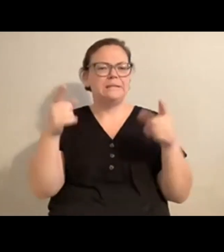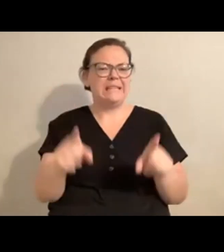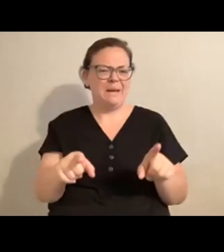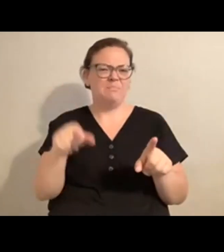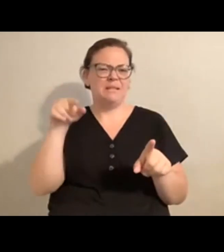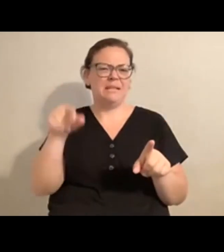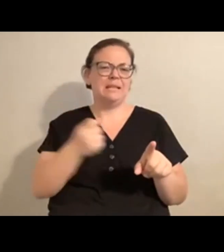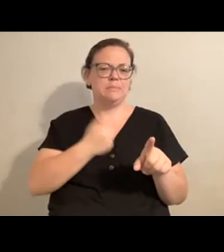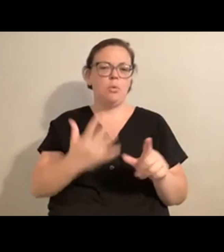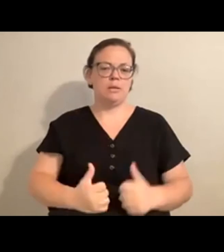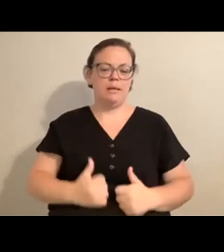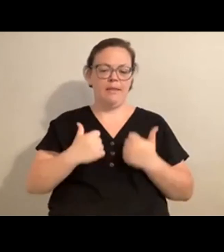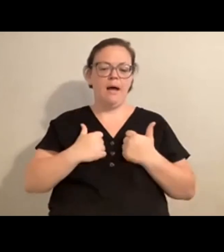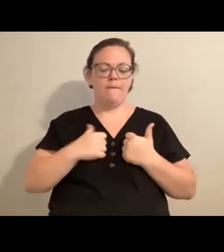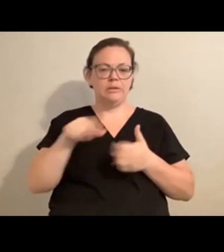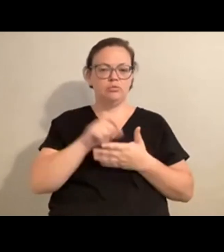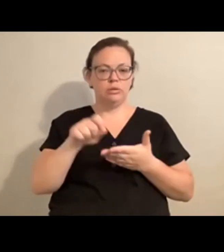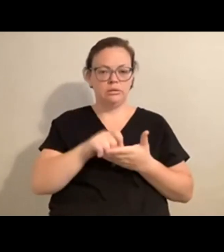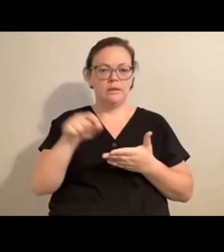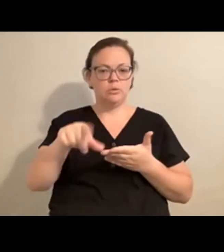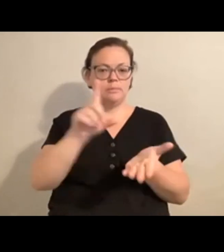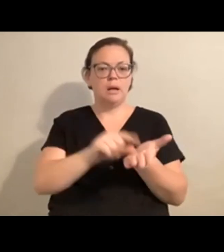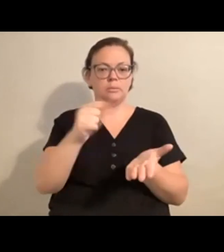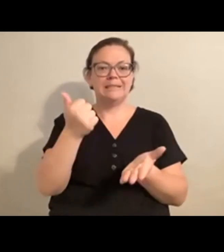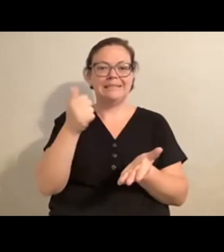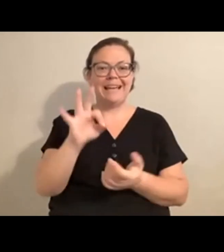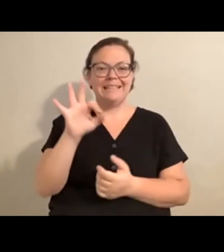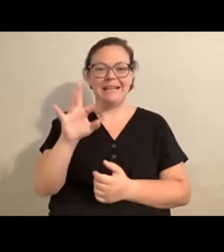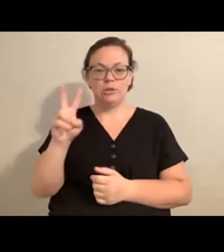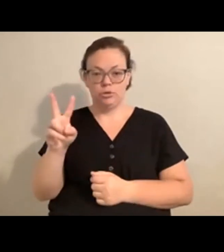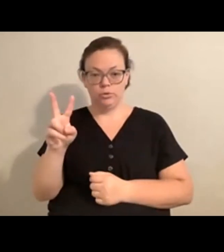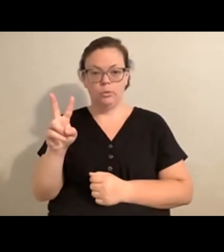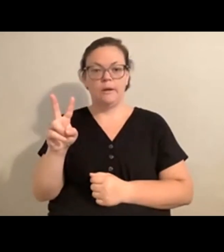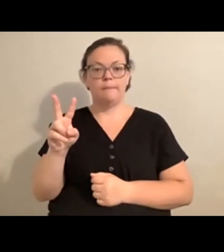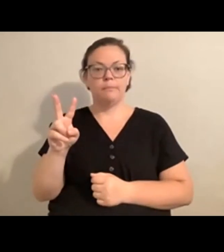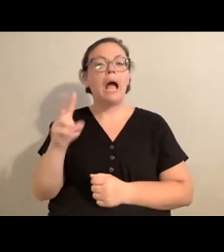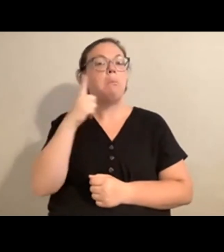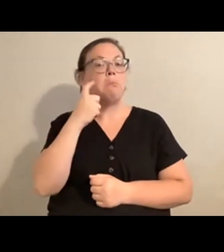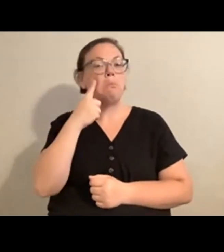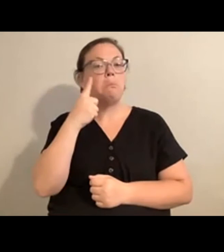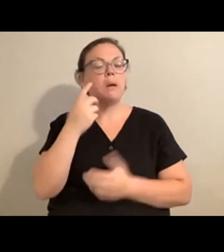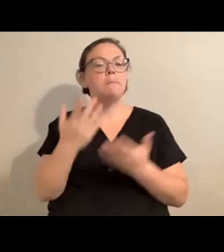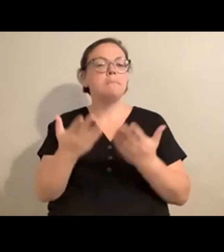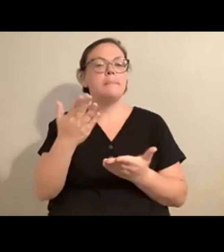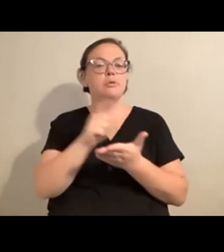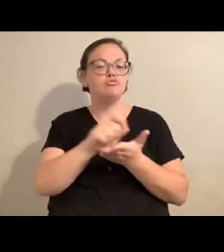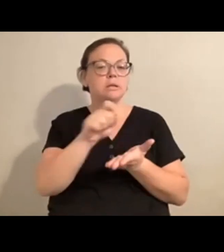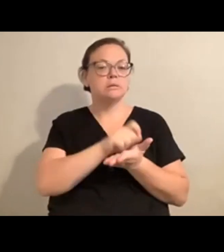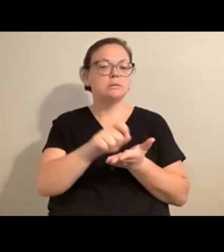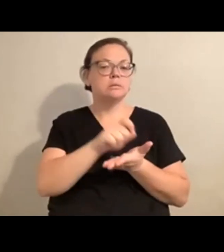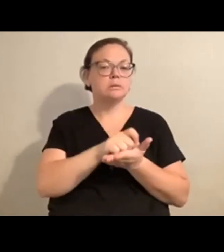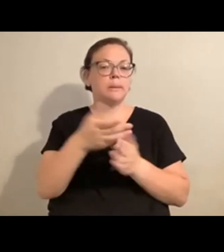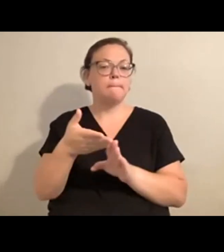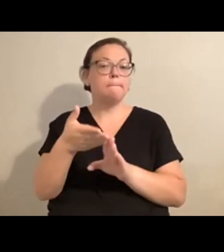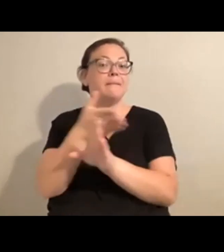at the time that this was written. This was published in 1992. I will speculate that it was probably written before